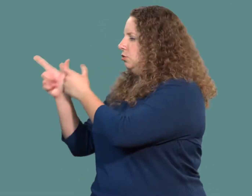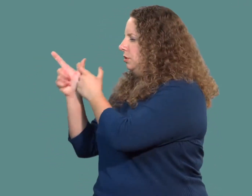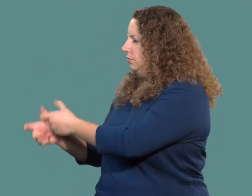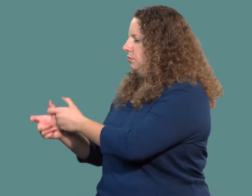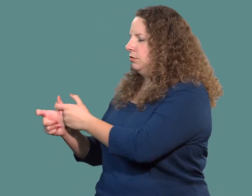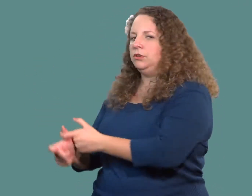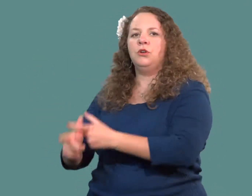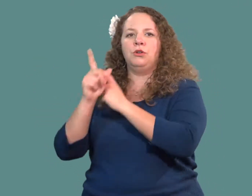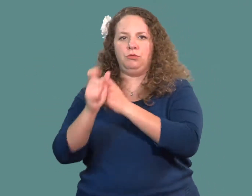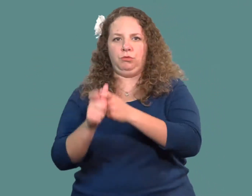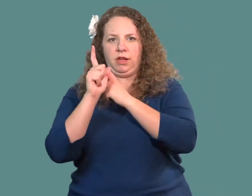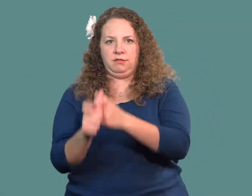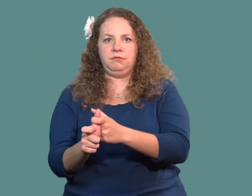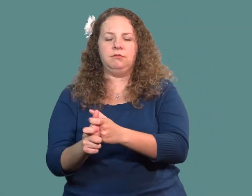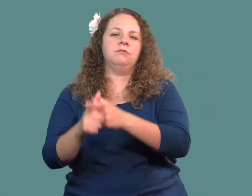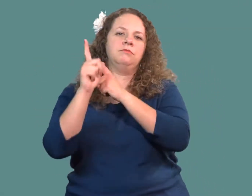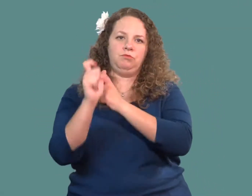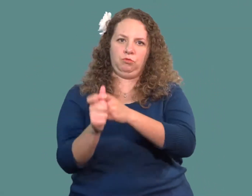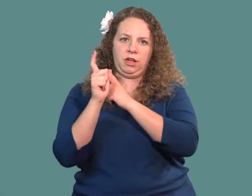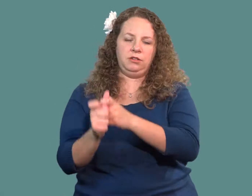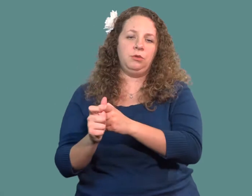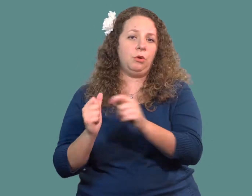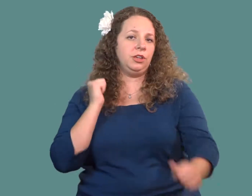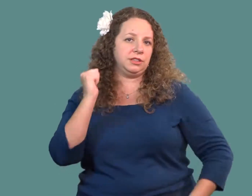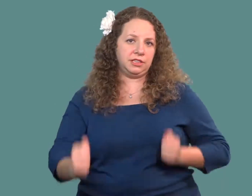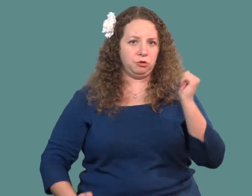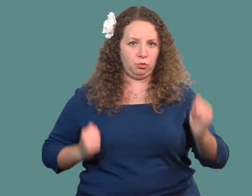motion. Run, run, or you can sign run.